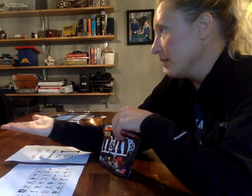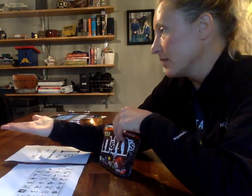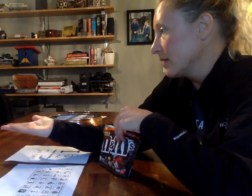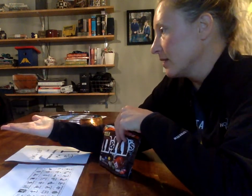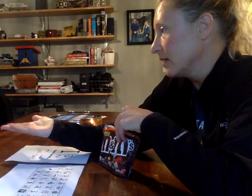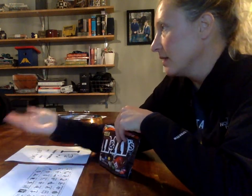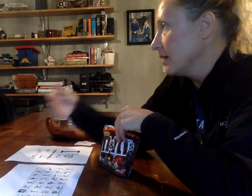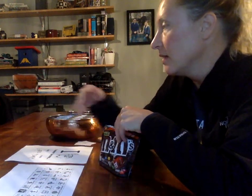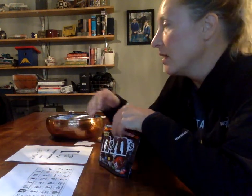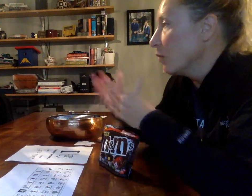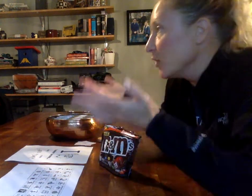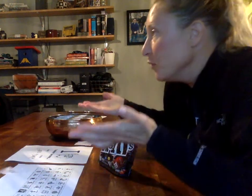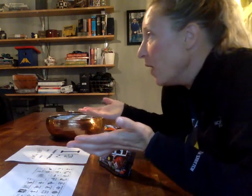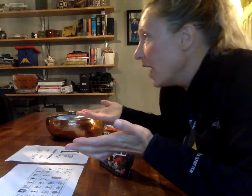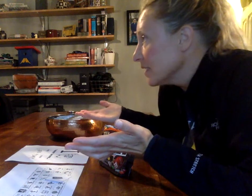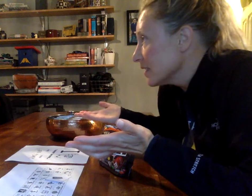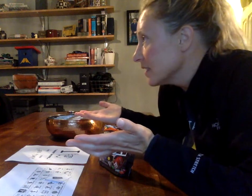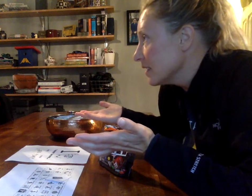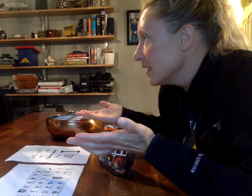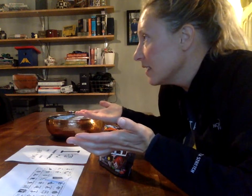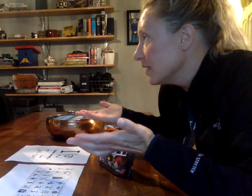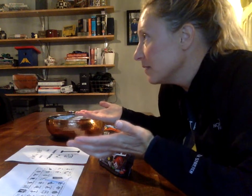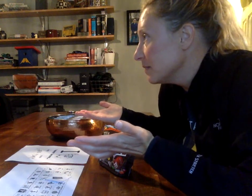M&Ms. What do you want?